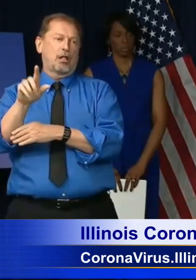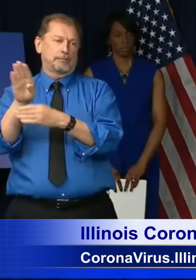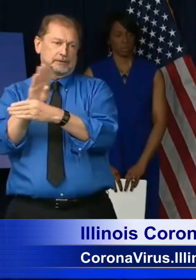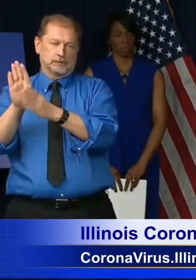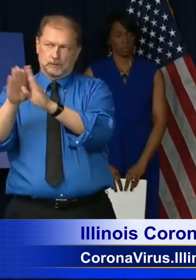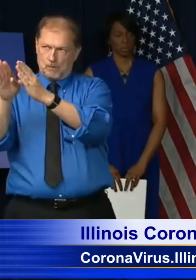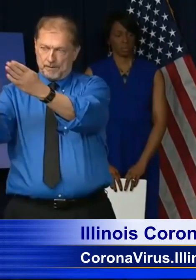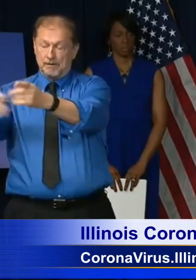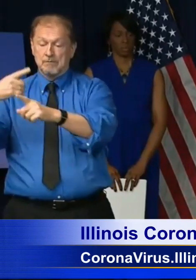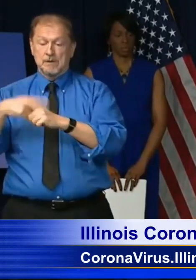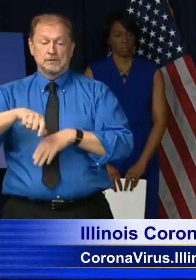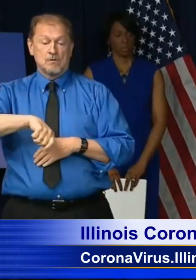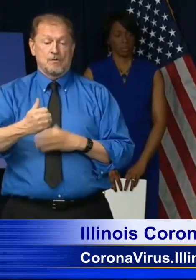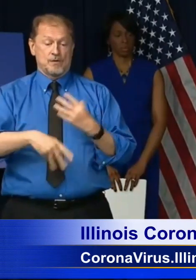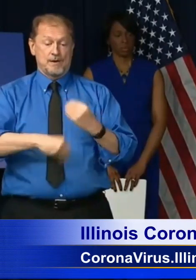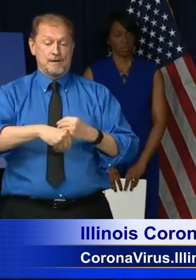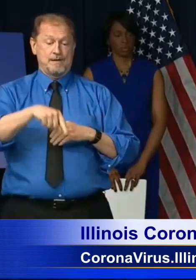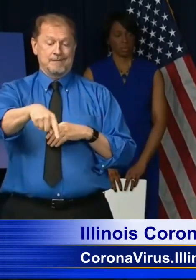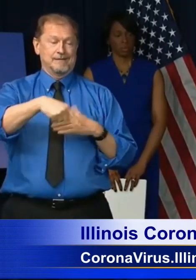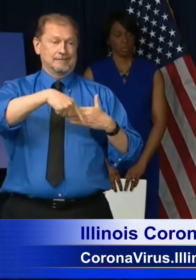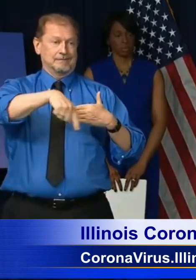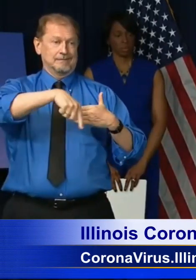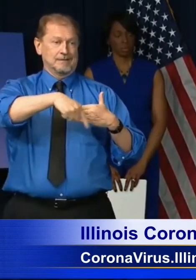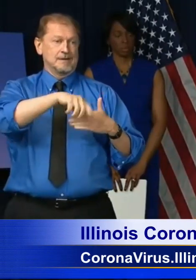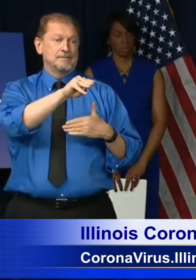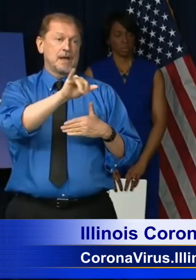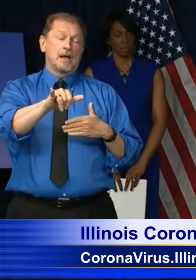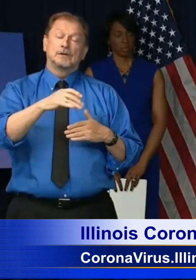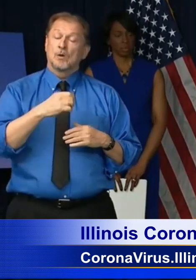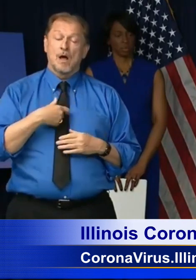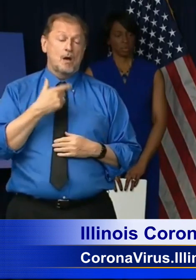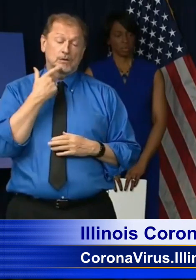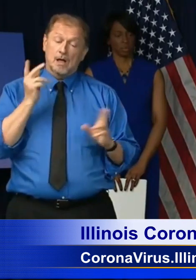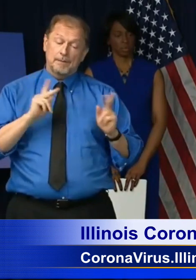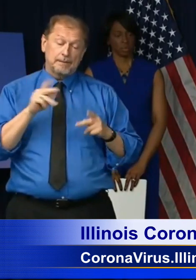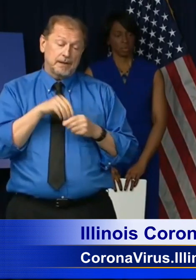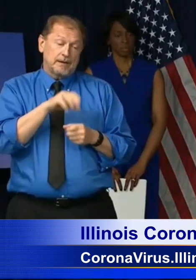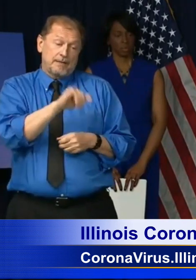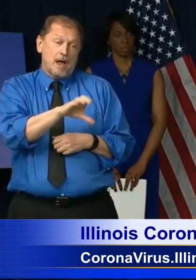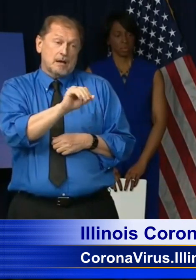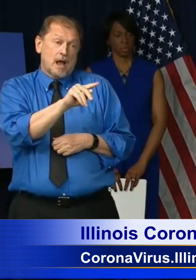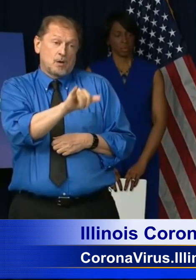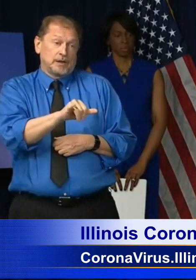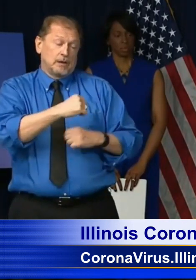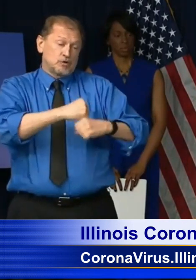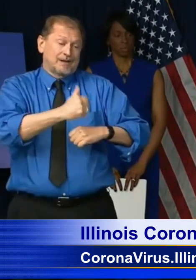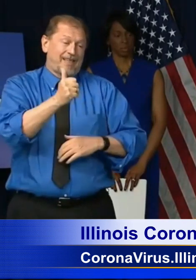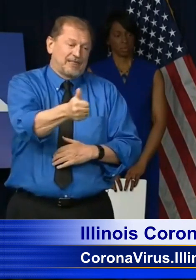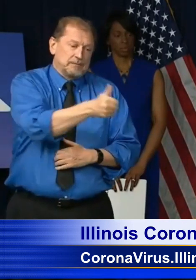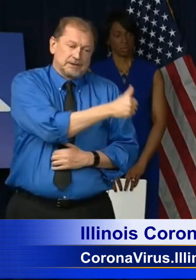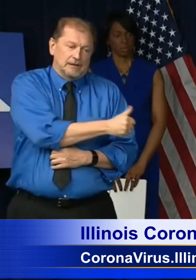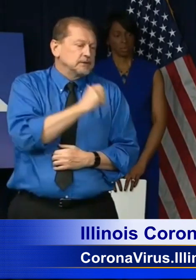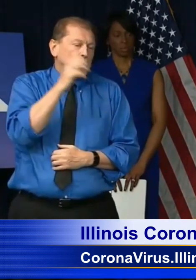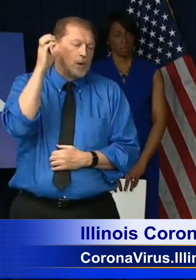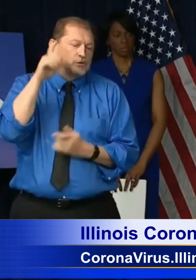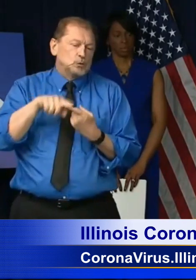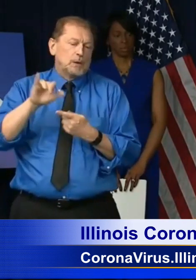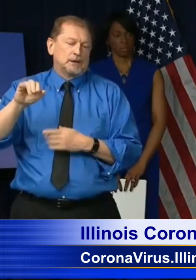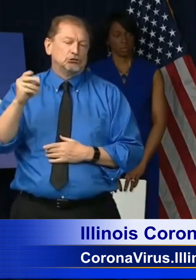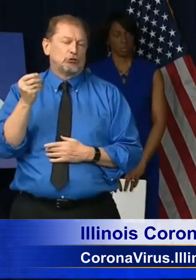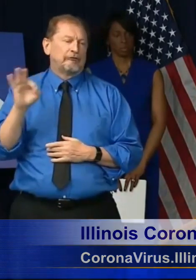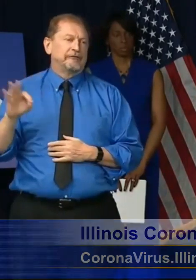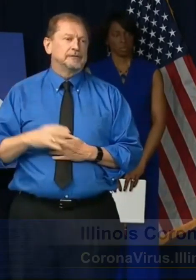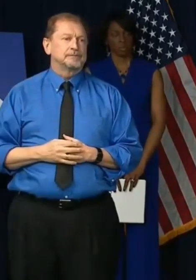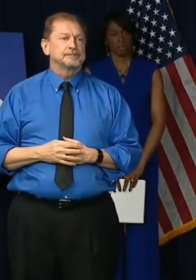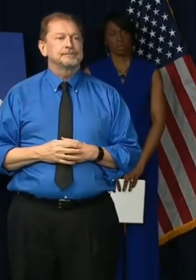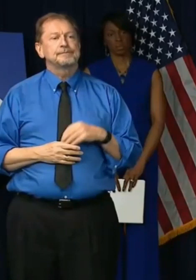on for May. So I think I would just encourage the people of that county to protect themselves. Also from